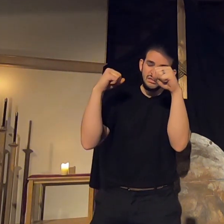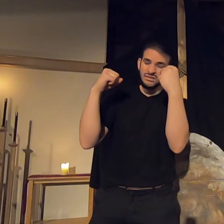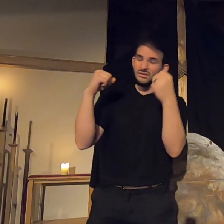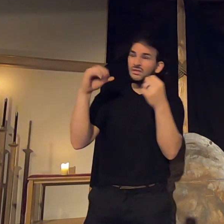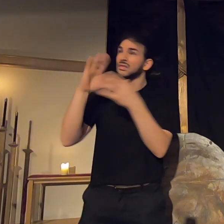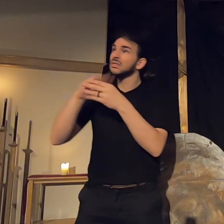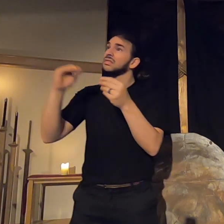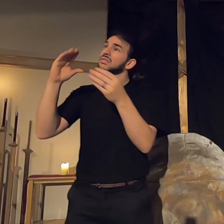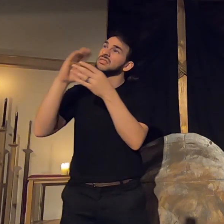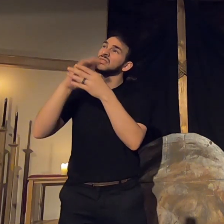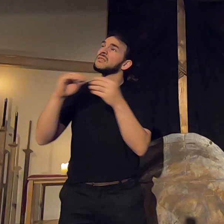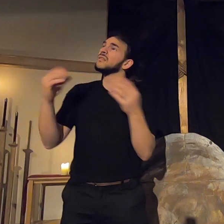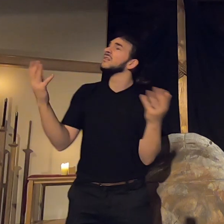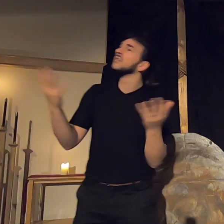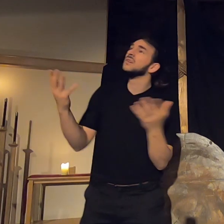They shake their heads and say,